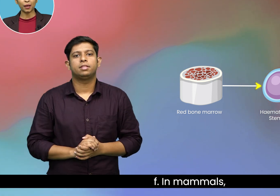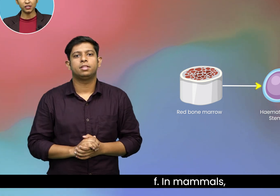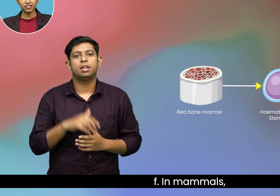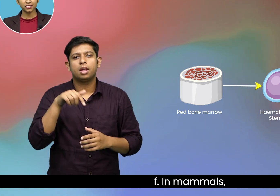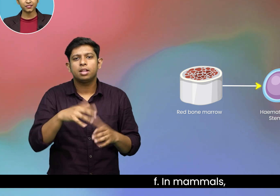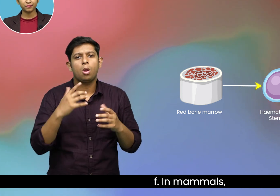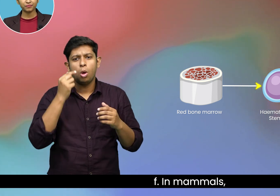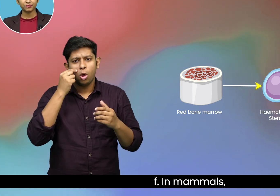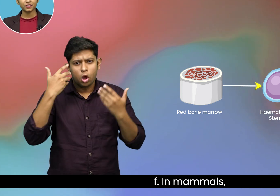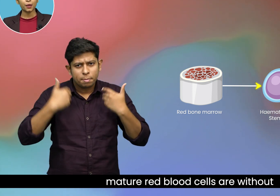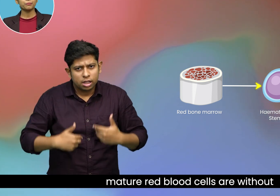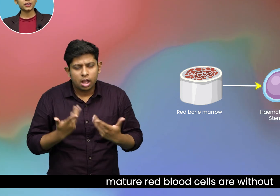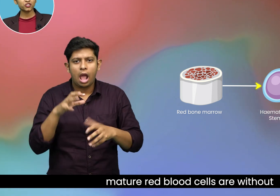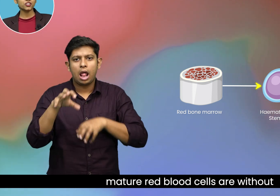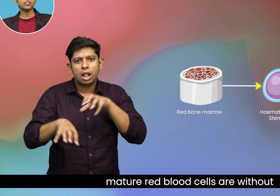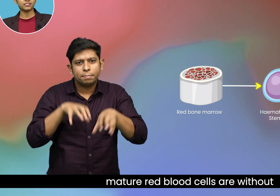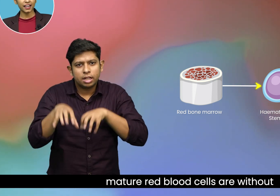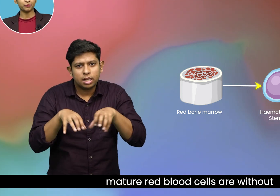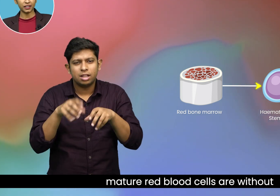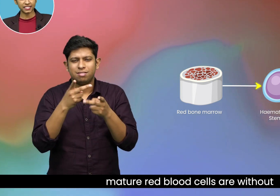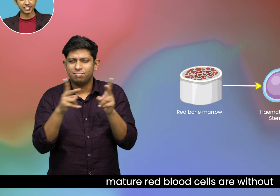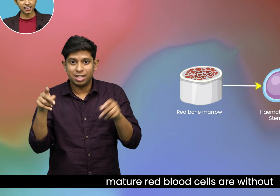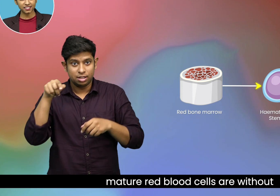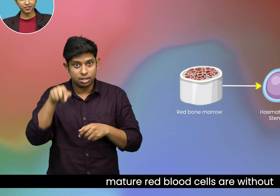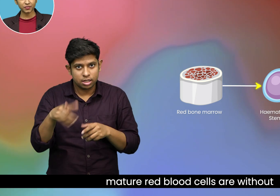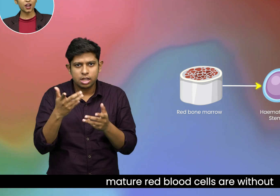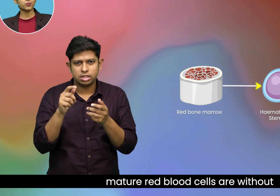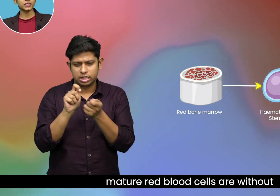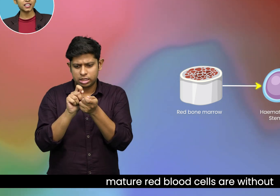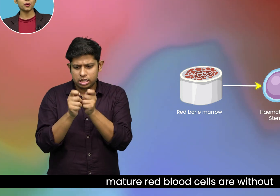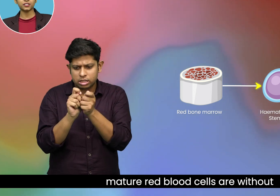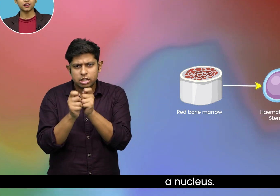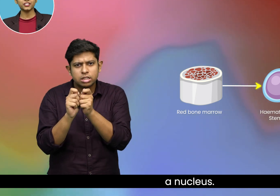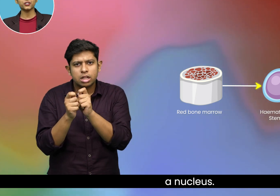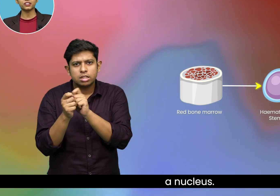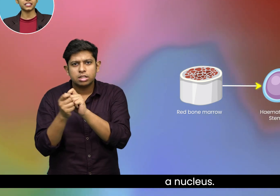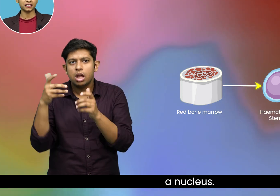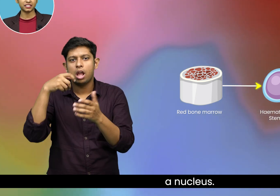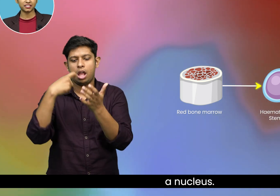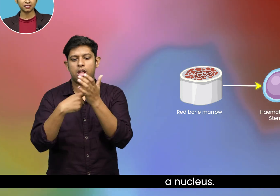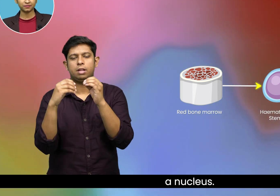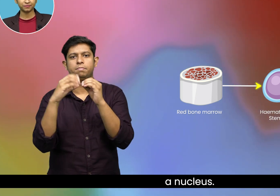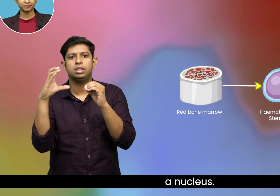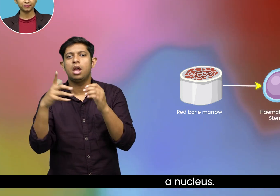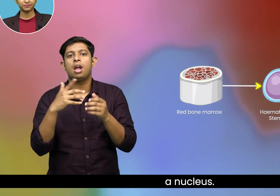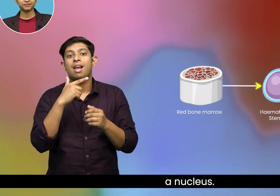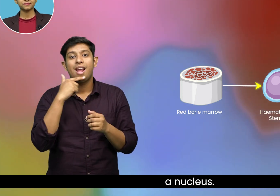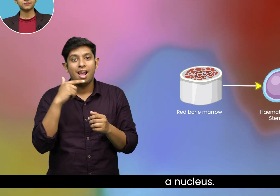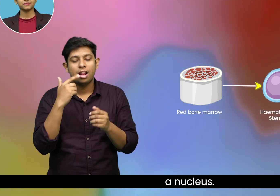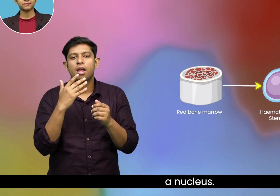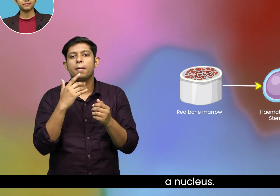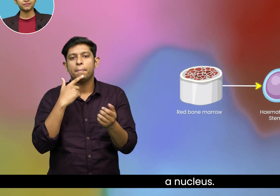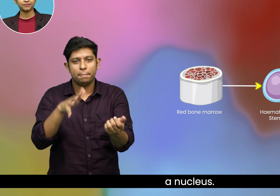In mammals, mature red blood cells are without a nucleus.